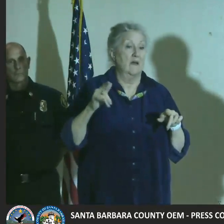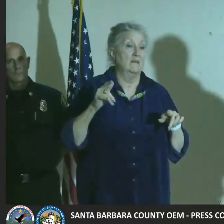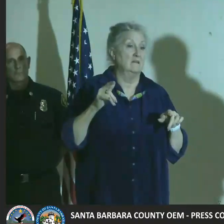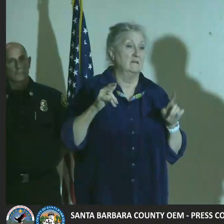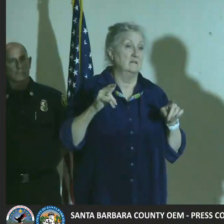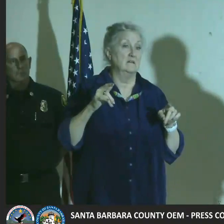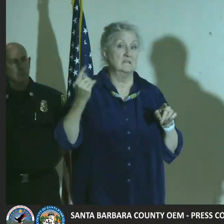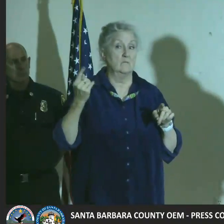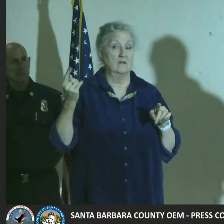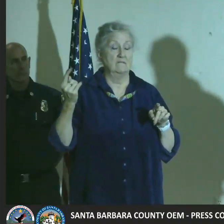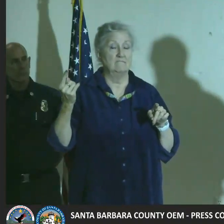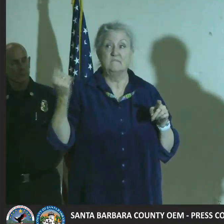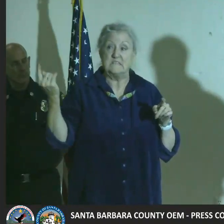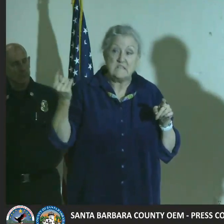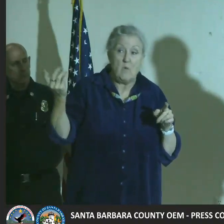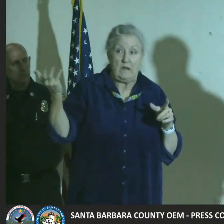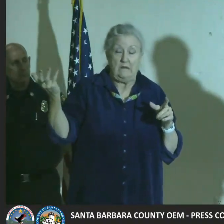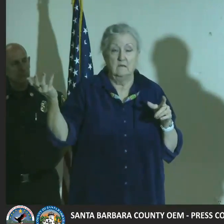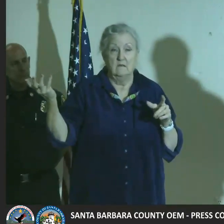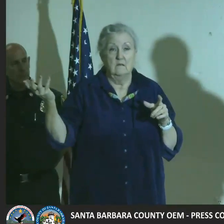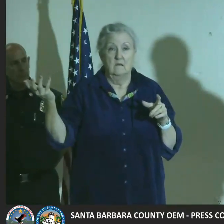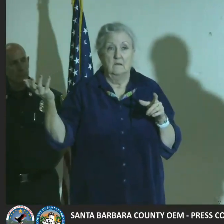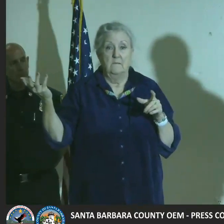that someone